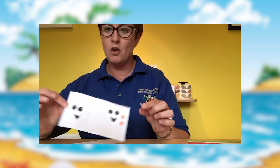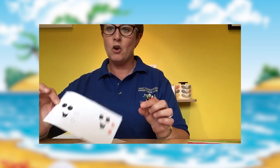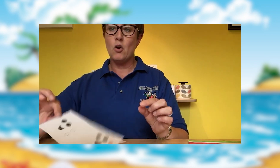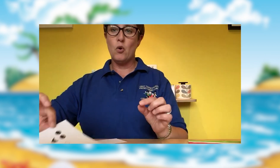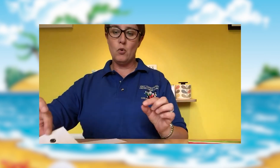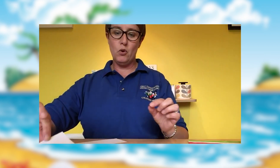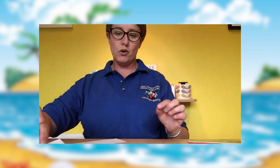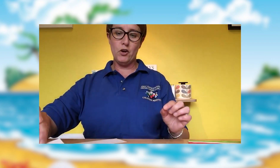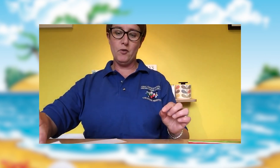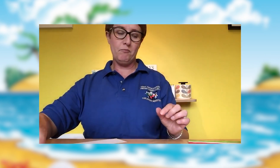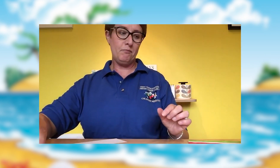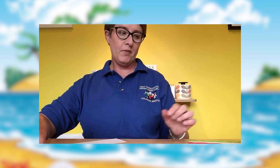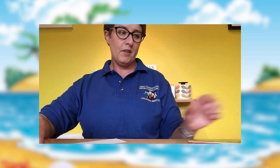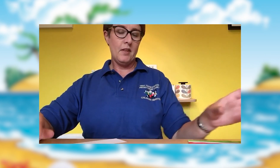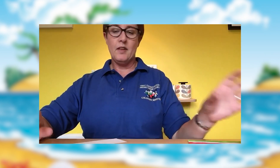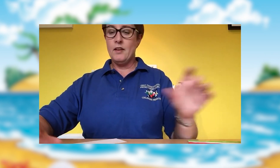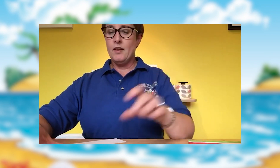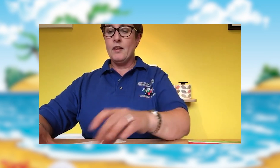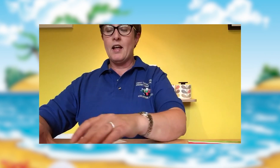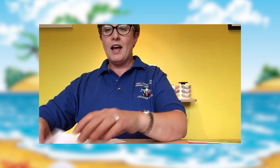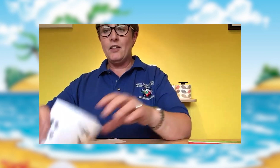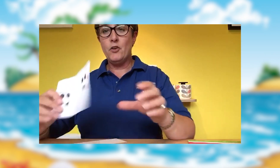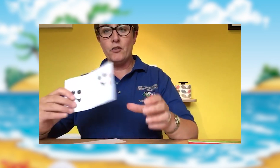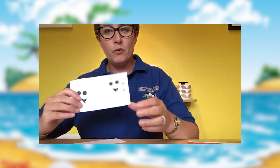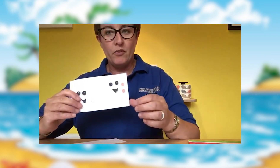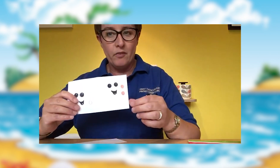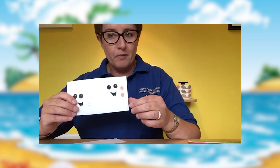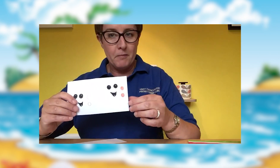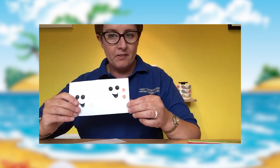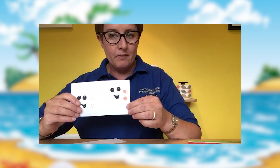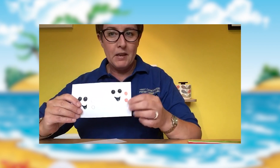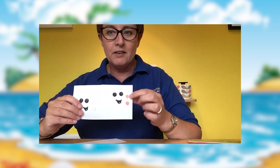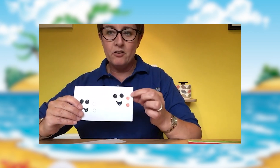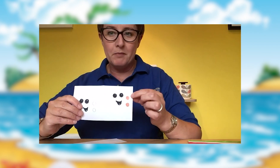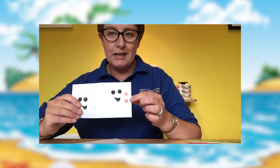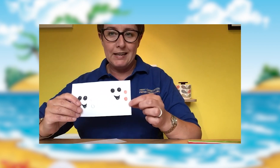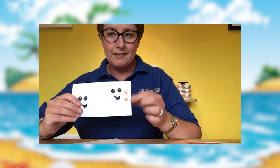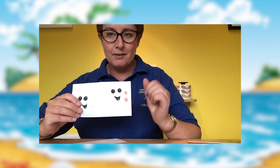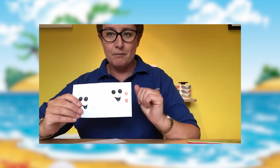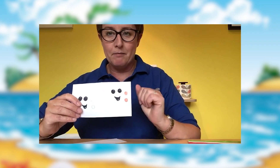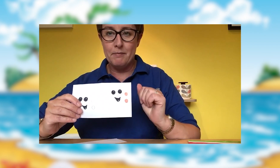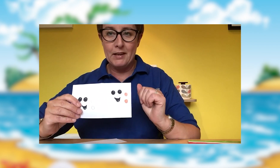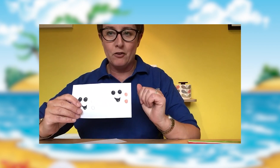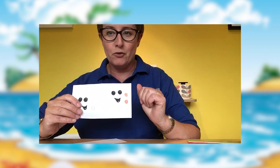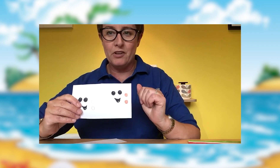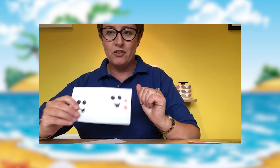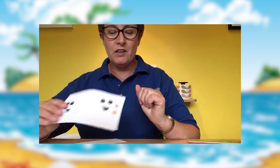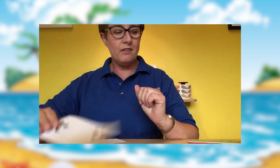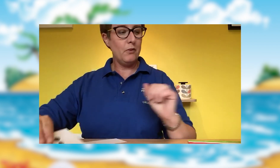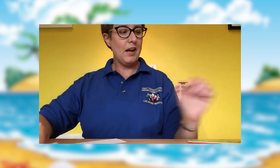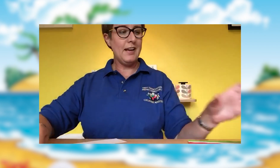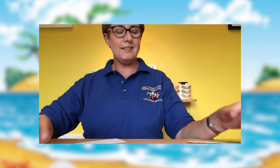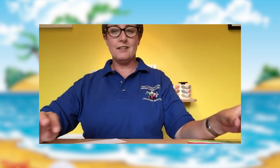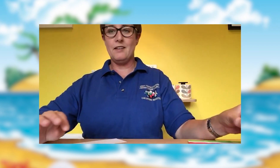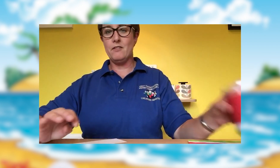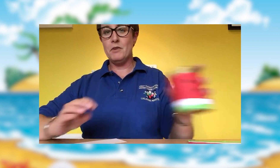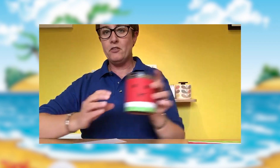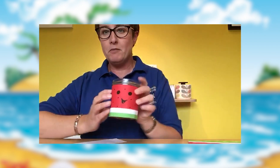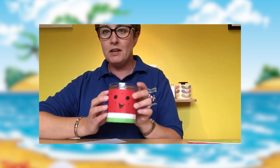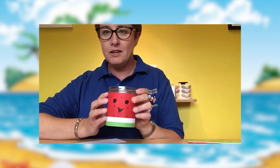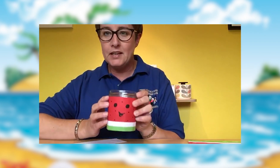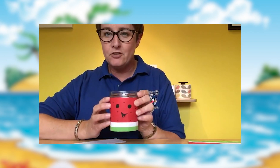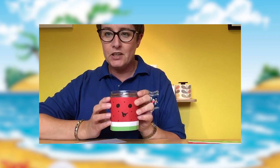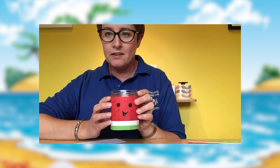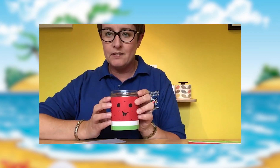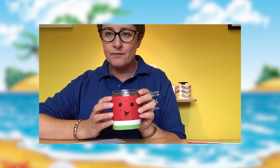cheeks, or I thought if it was Mrs. Melon, she might like some pink rosy cheeks. So I didn't give